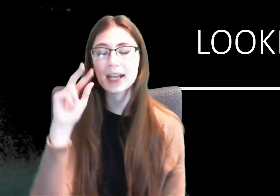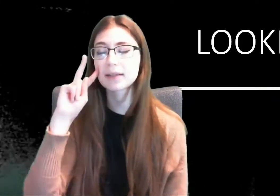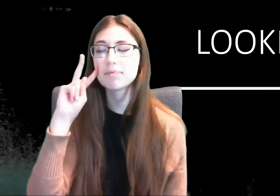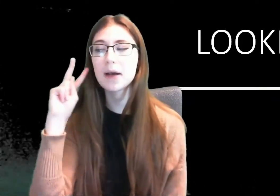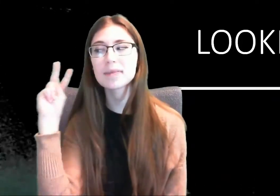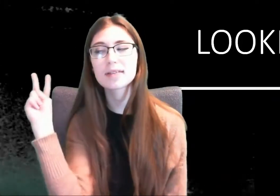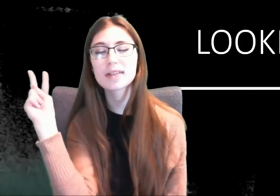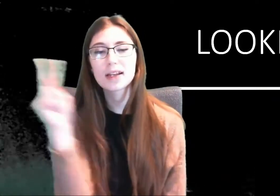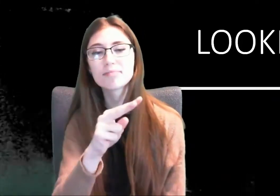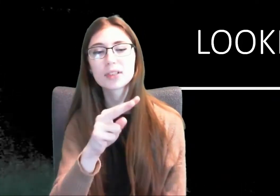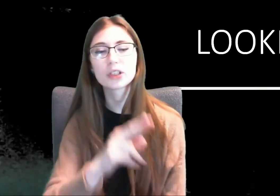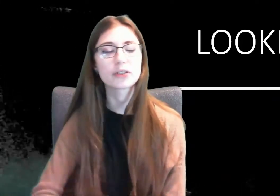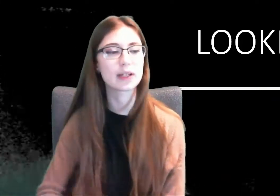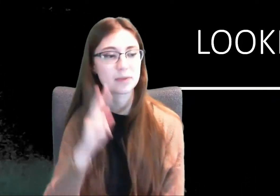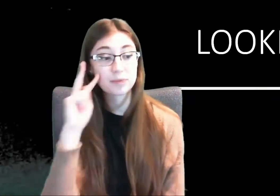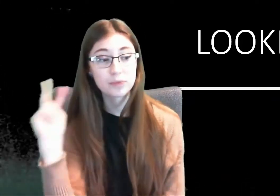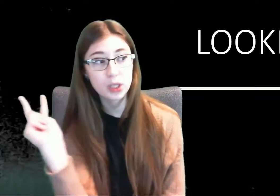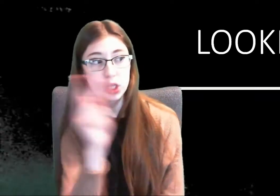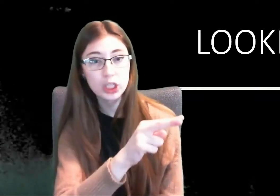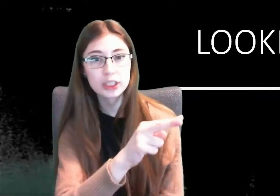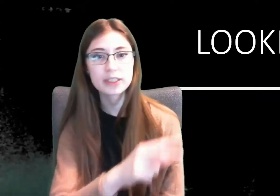of like pops out the side and looks around. Looked.